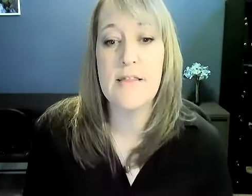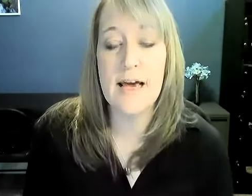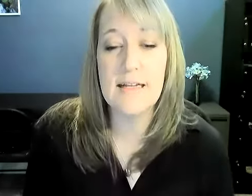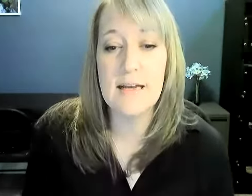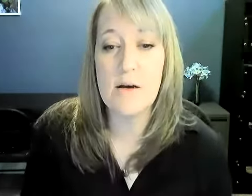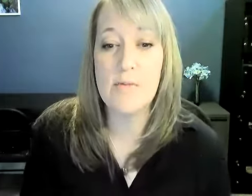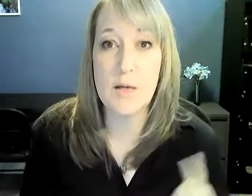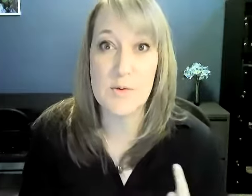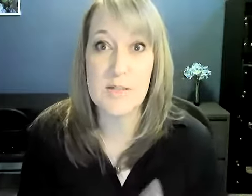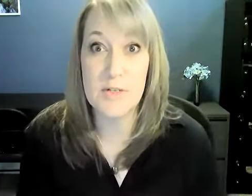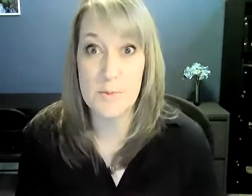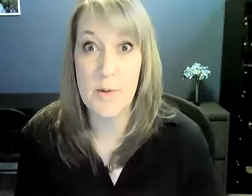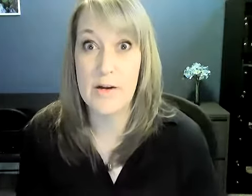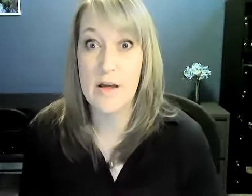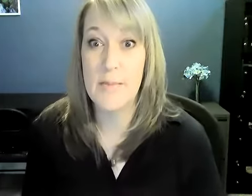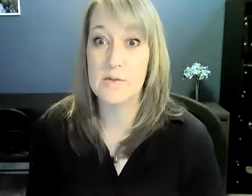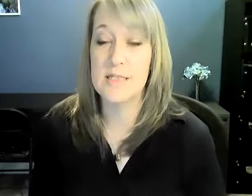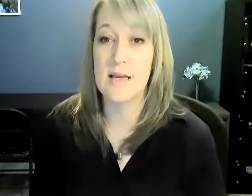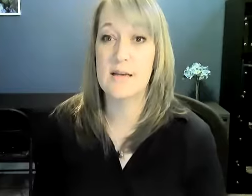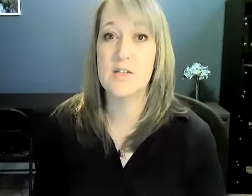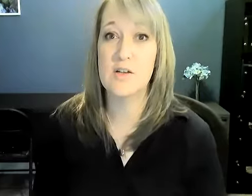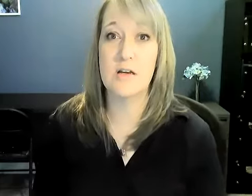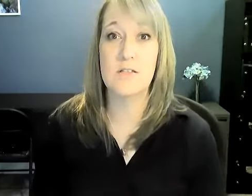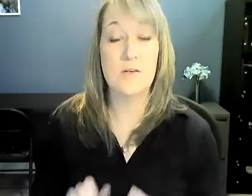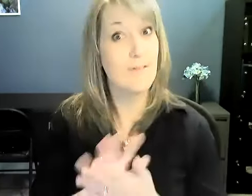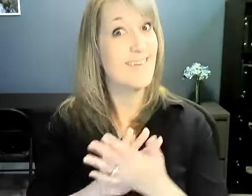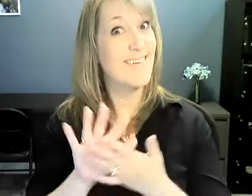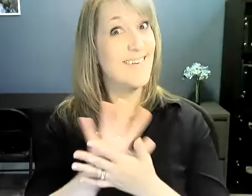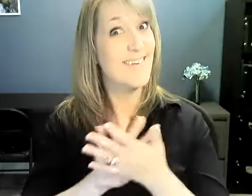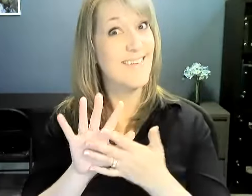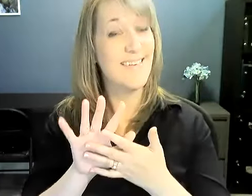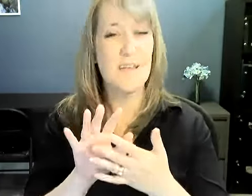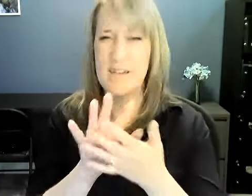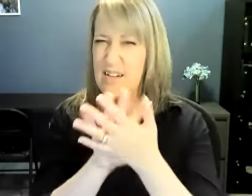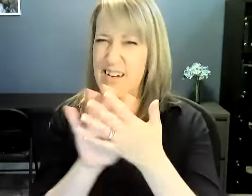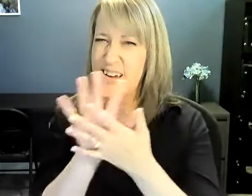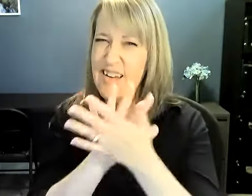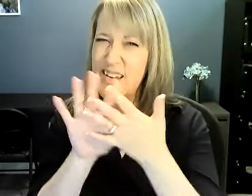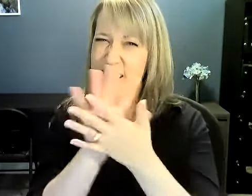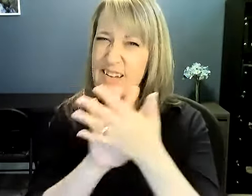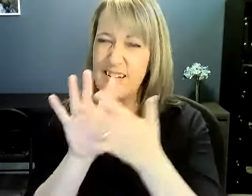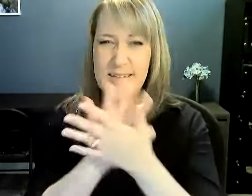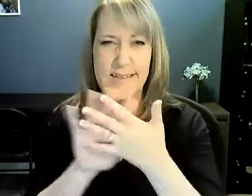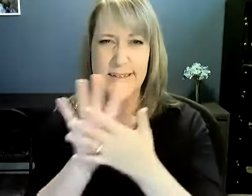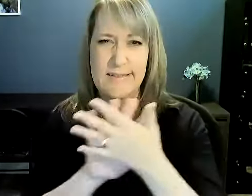That also is going to require a non-manual sign because you're not going to you're going to go, huh? Unclear.